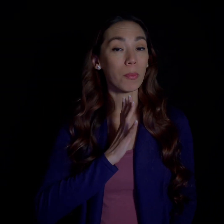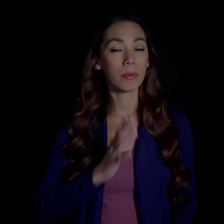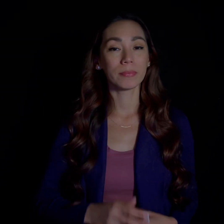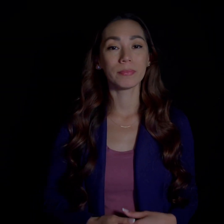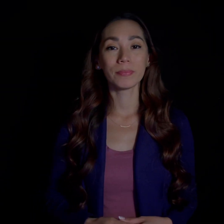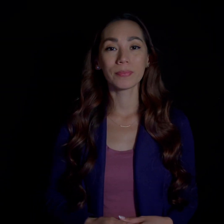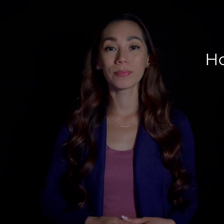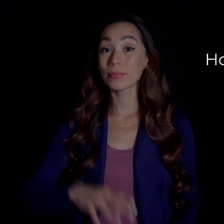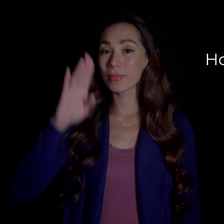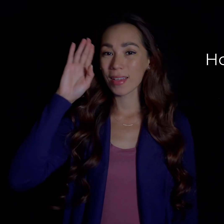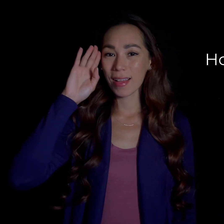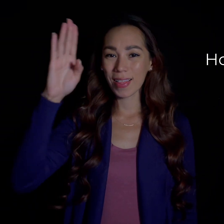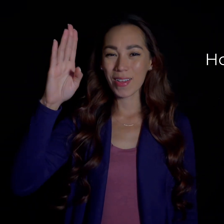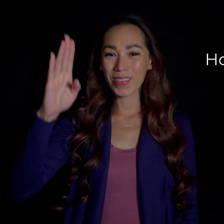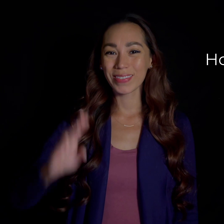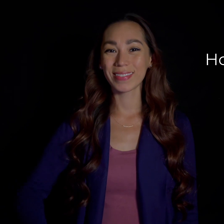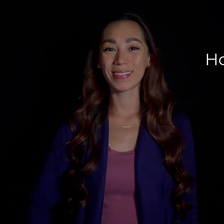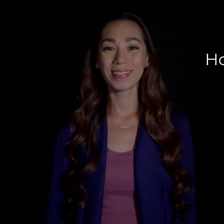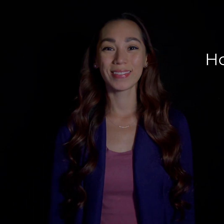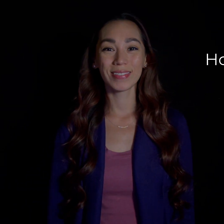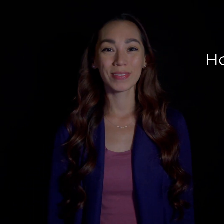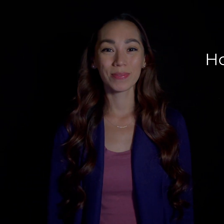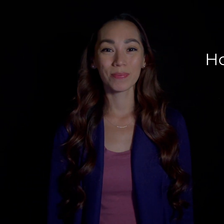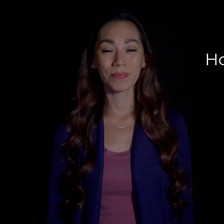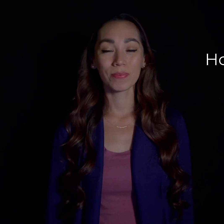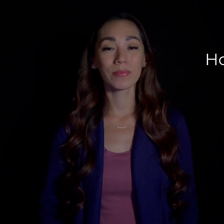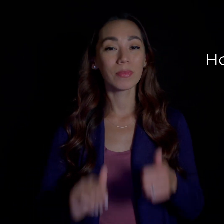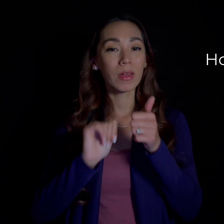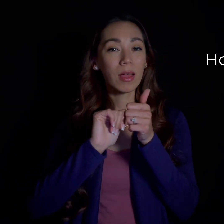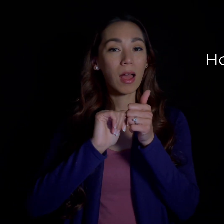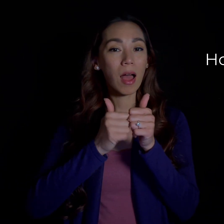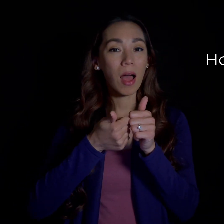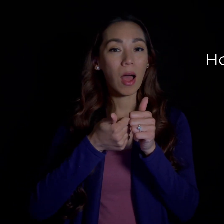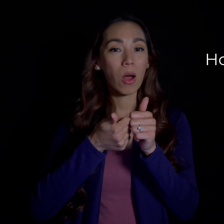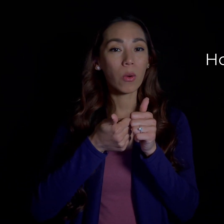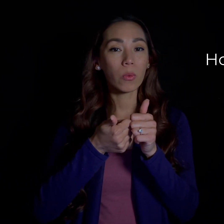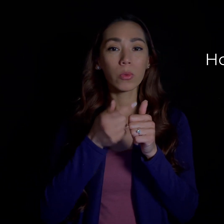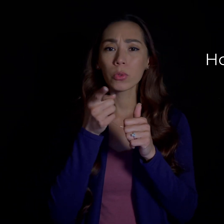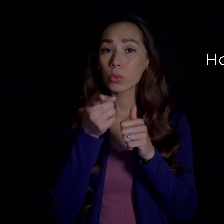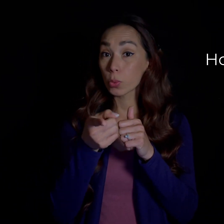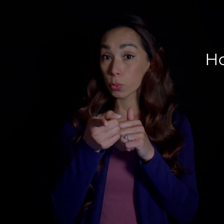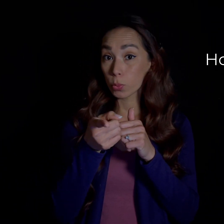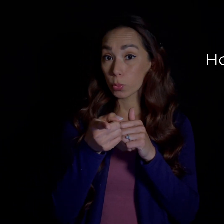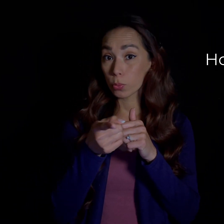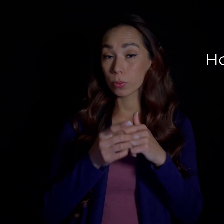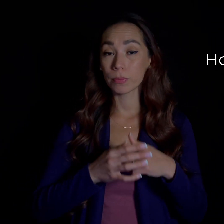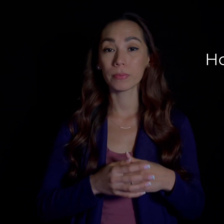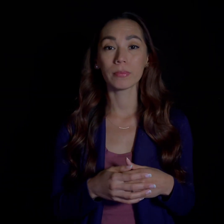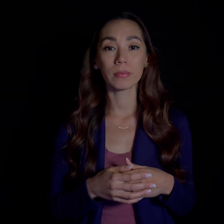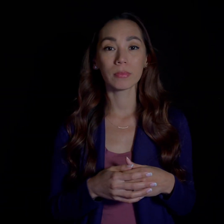Formal signing for hello. How are you?